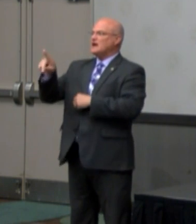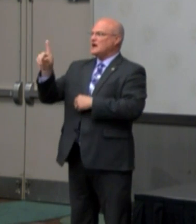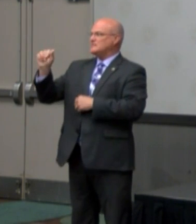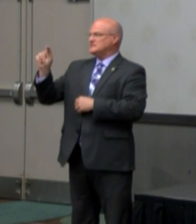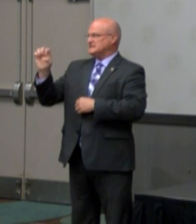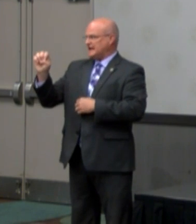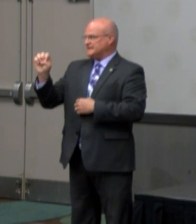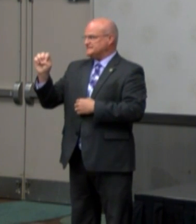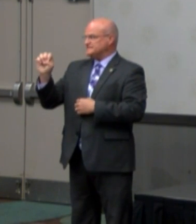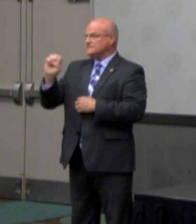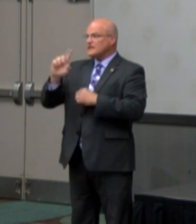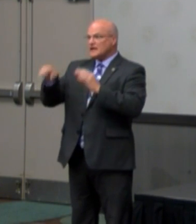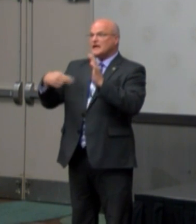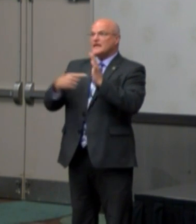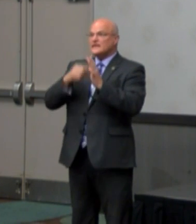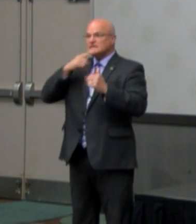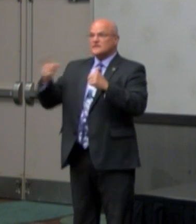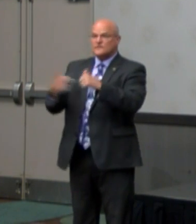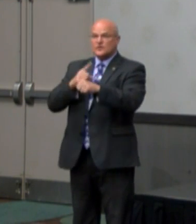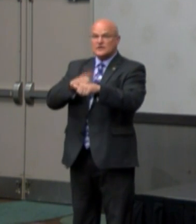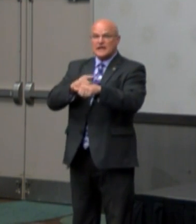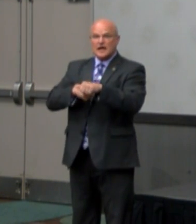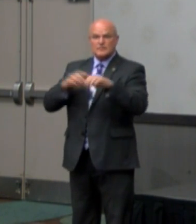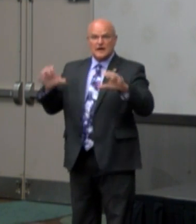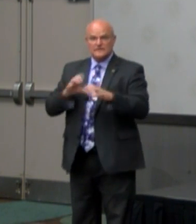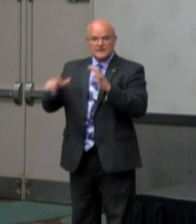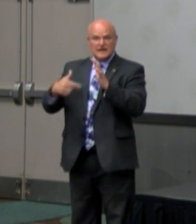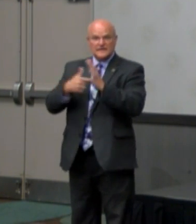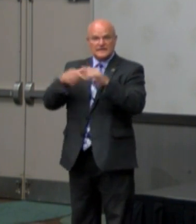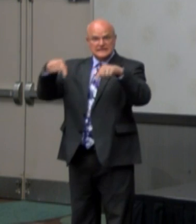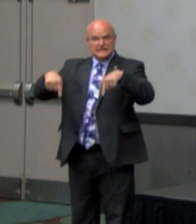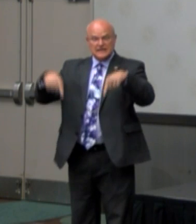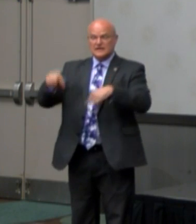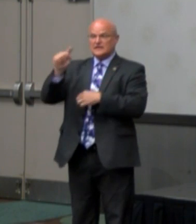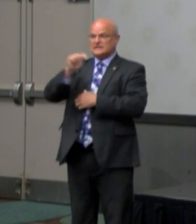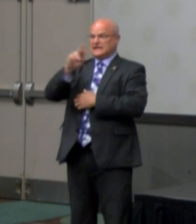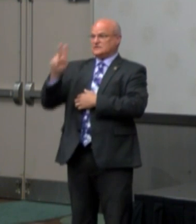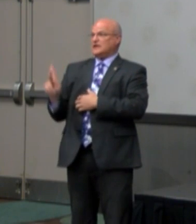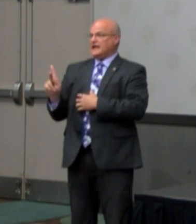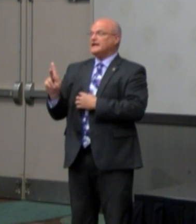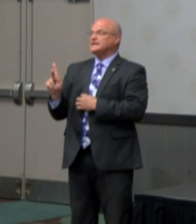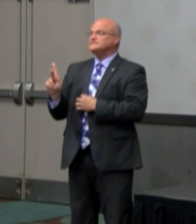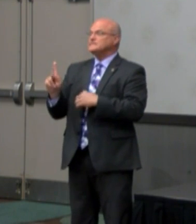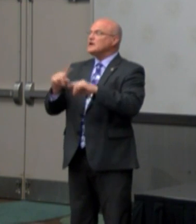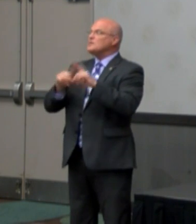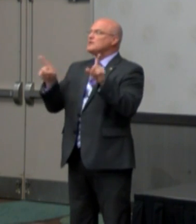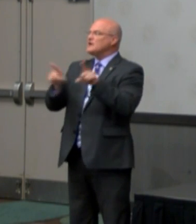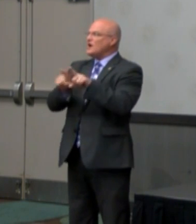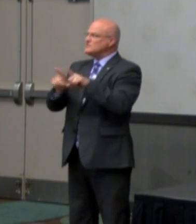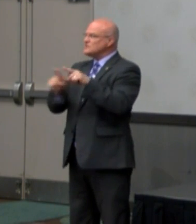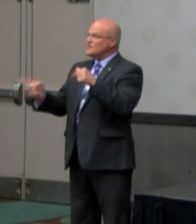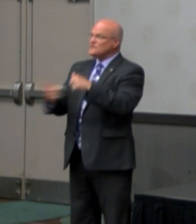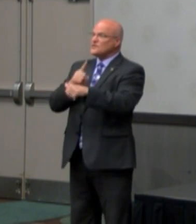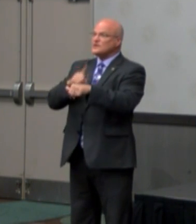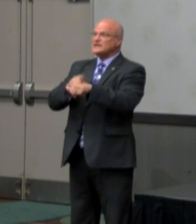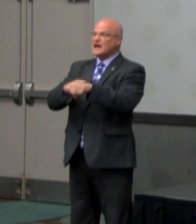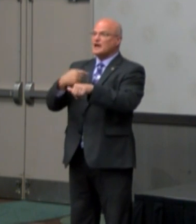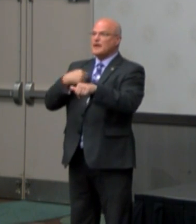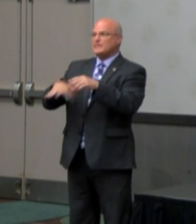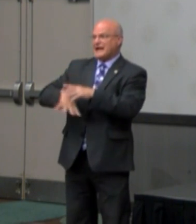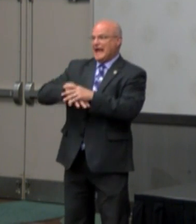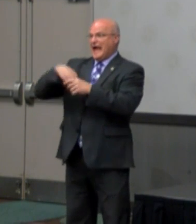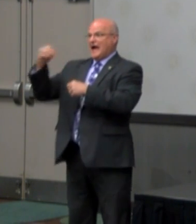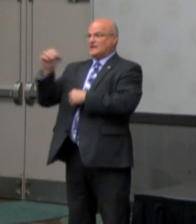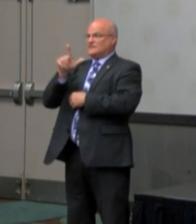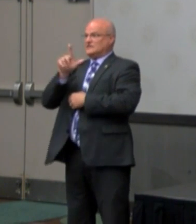update. This is the first time I've done this in Texarkana, but it's also the first time I've been out of